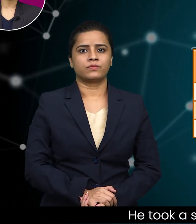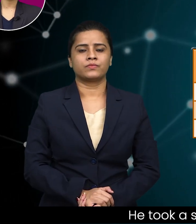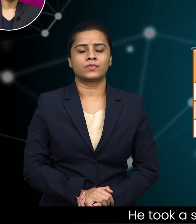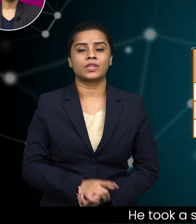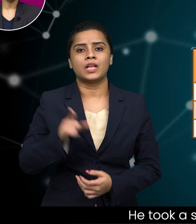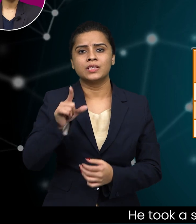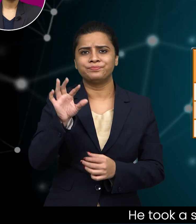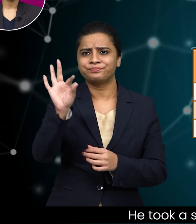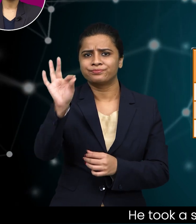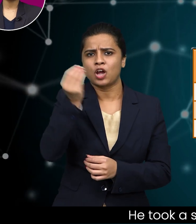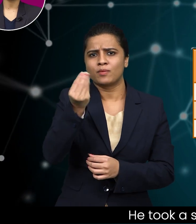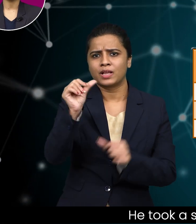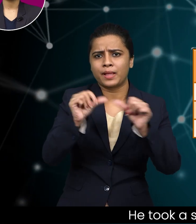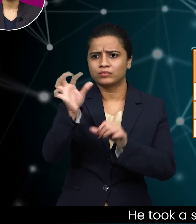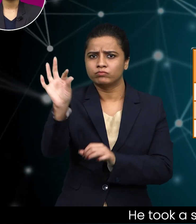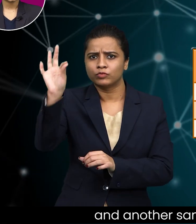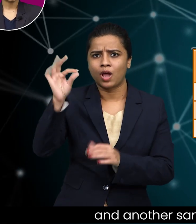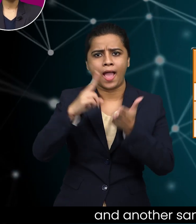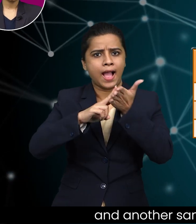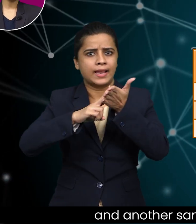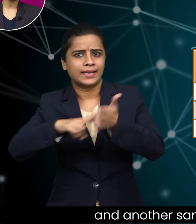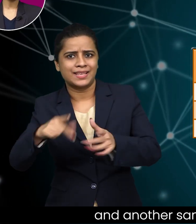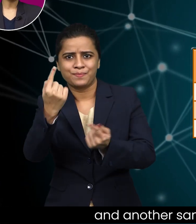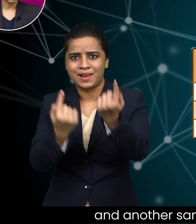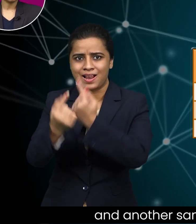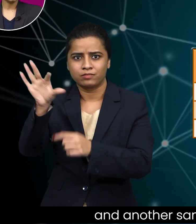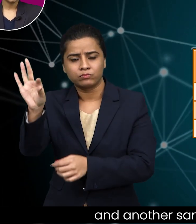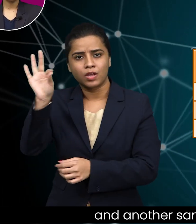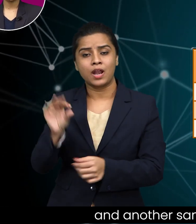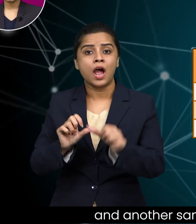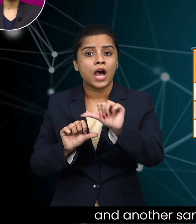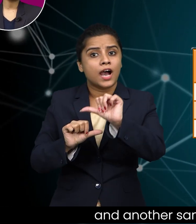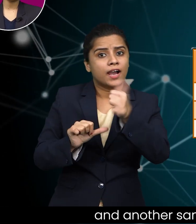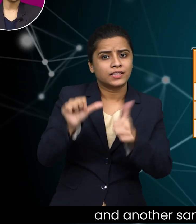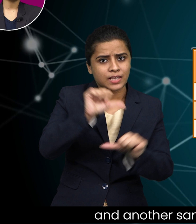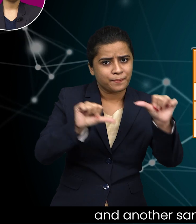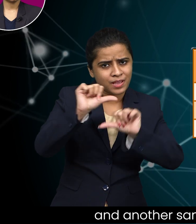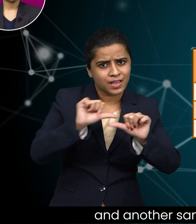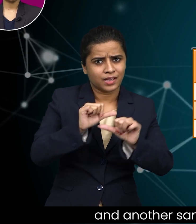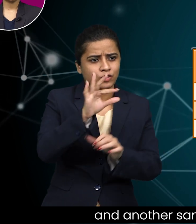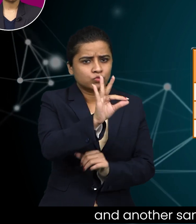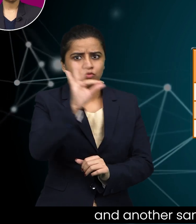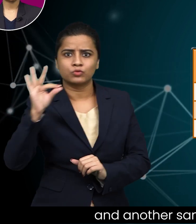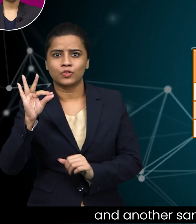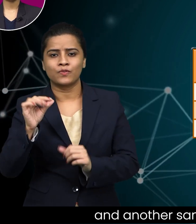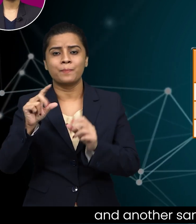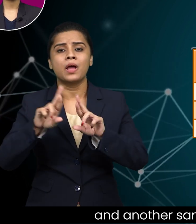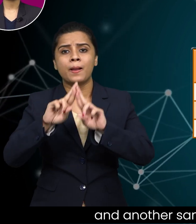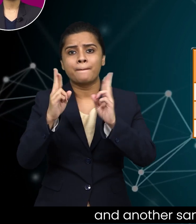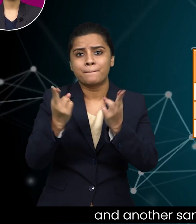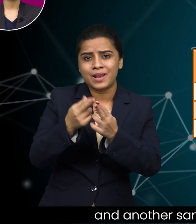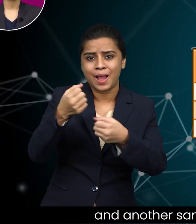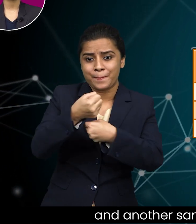He took a sample from nature and another sample prepared in the lab.